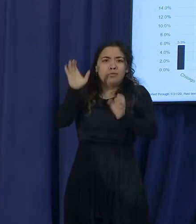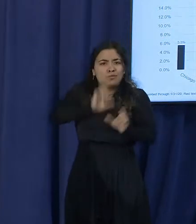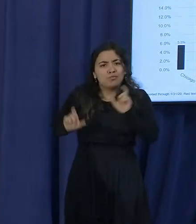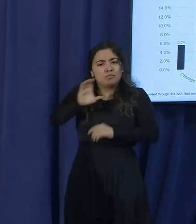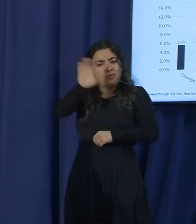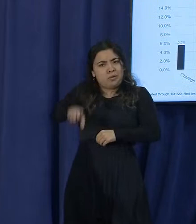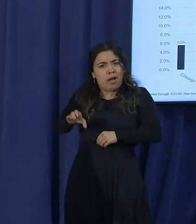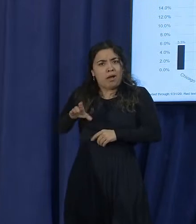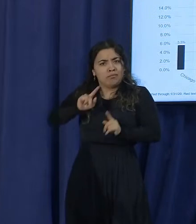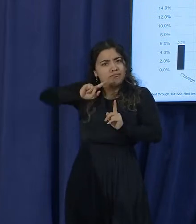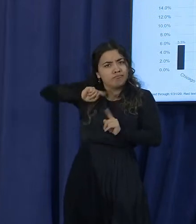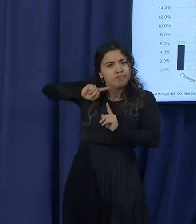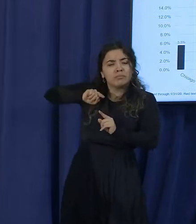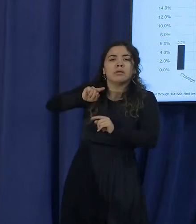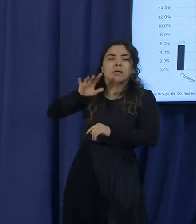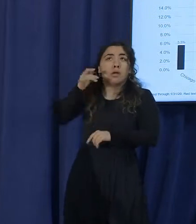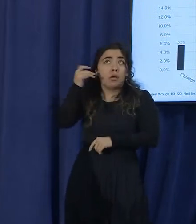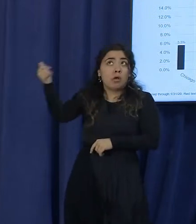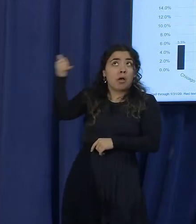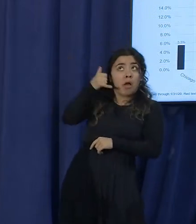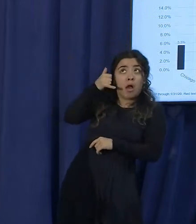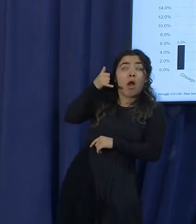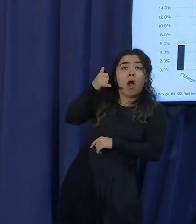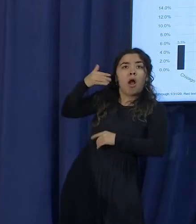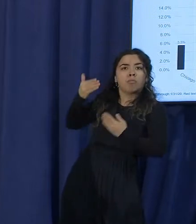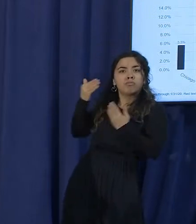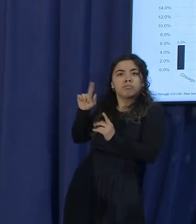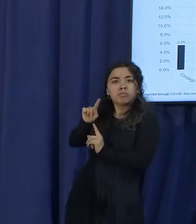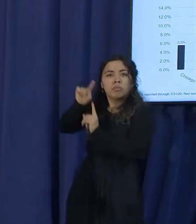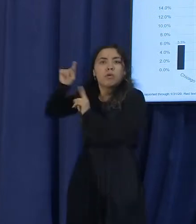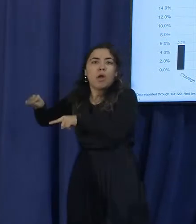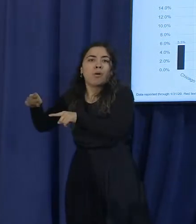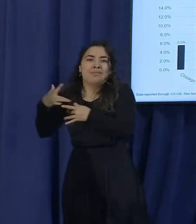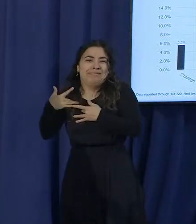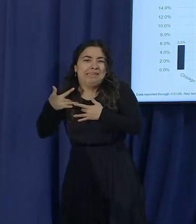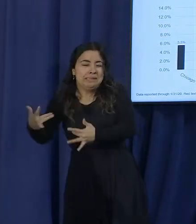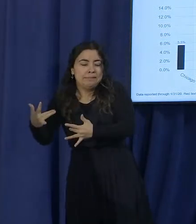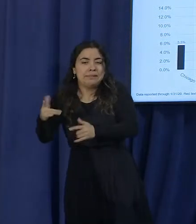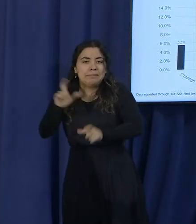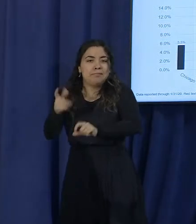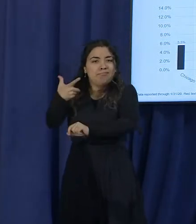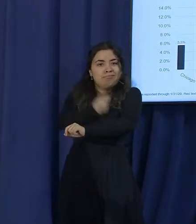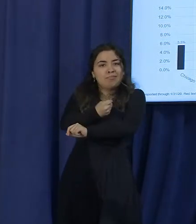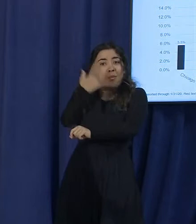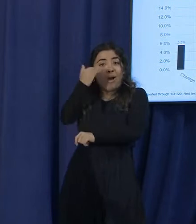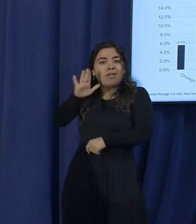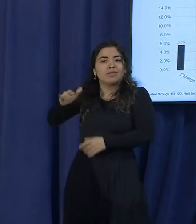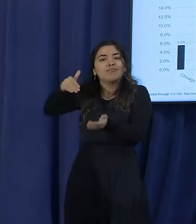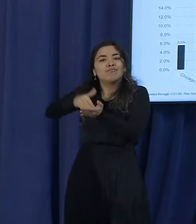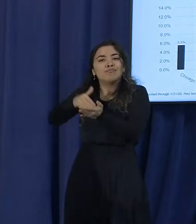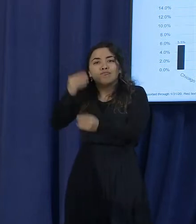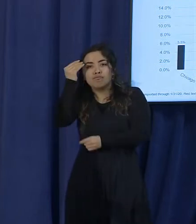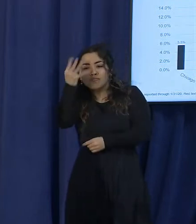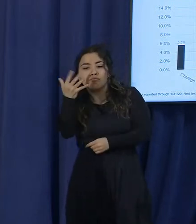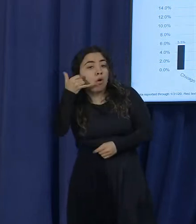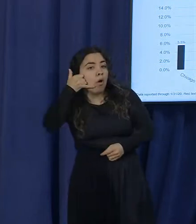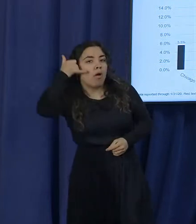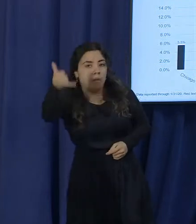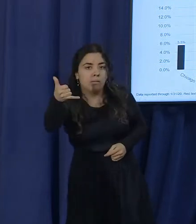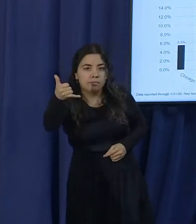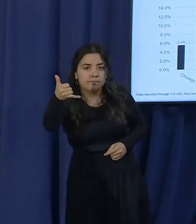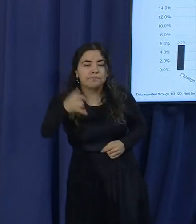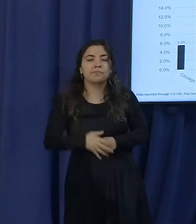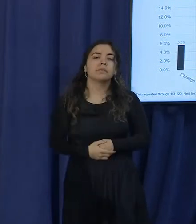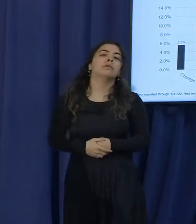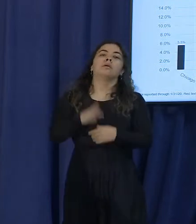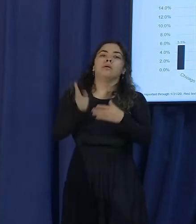that continues to be really the primary way that many people are being vaccinated and will continue to be vaccinated. We now have more